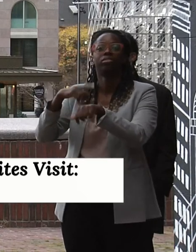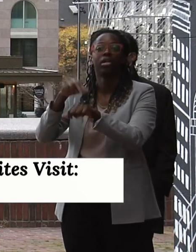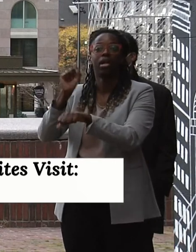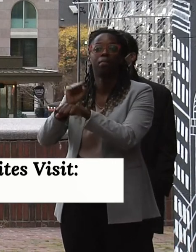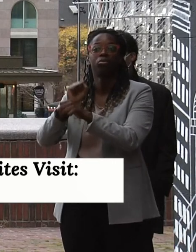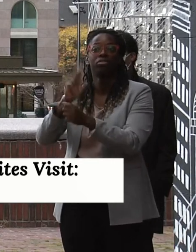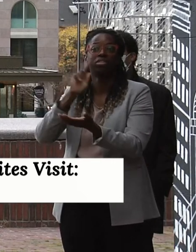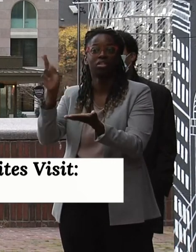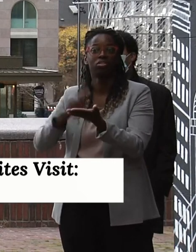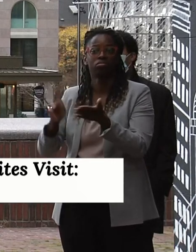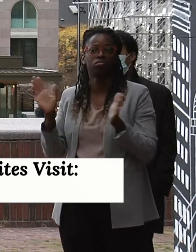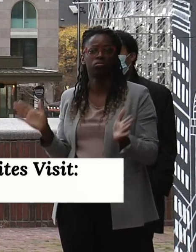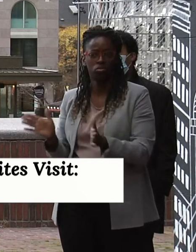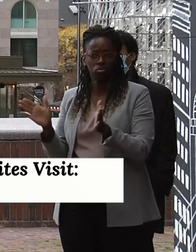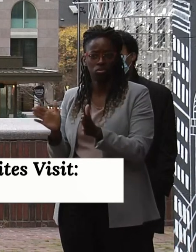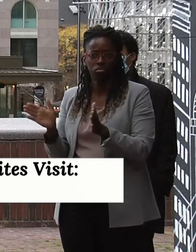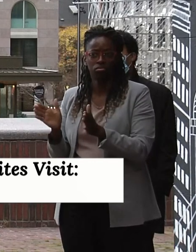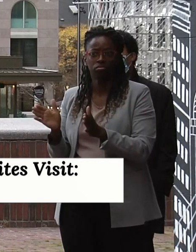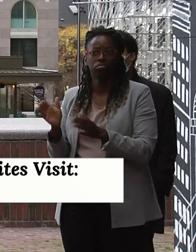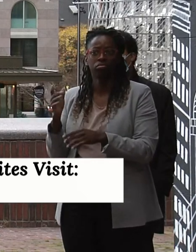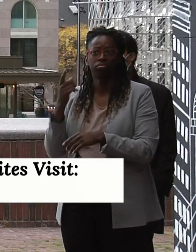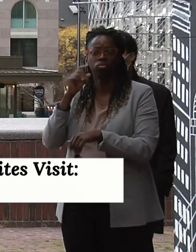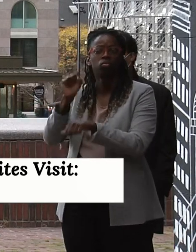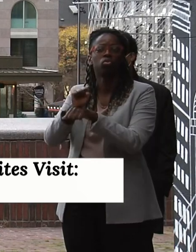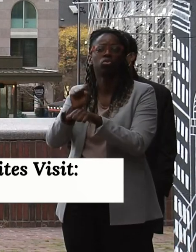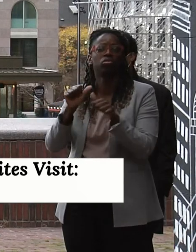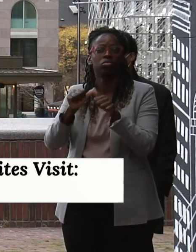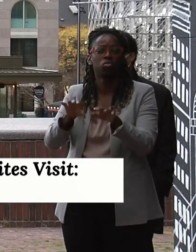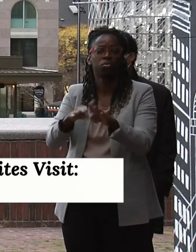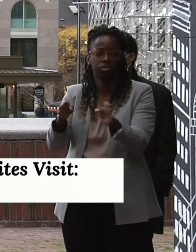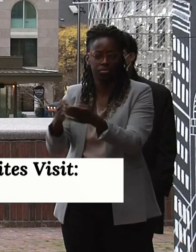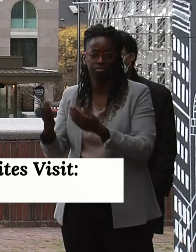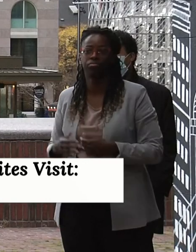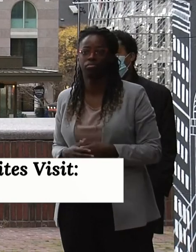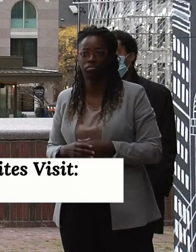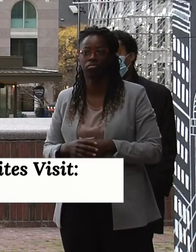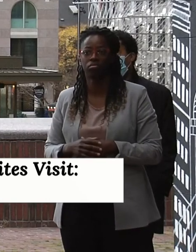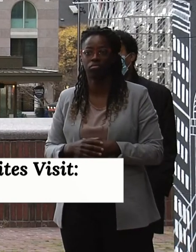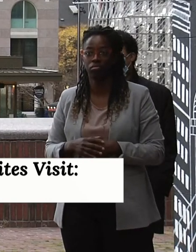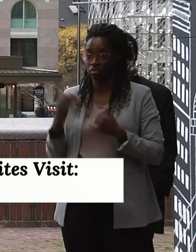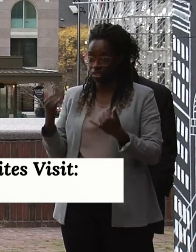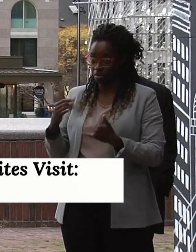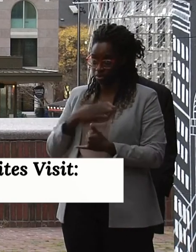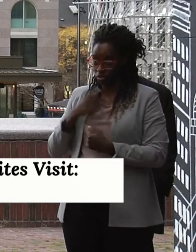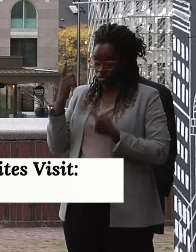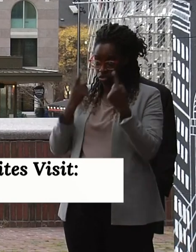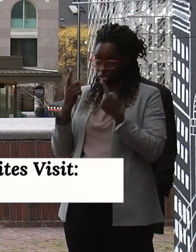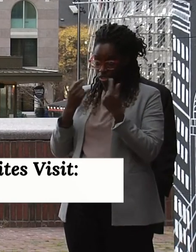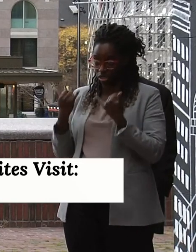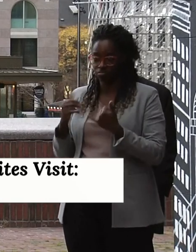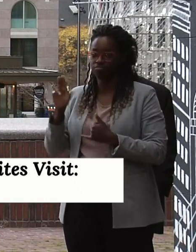You know, right now I'm 100% focused on the challenges here in the city. We're seeing with the